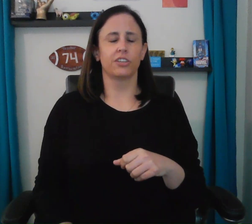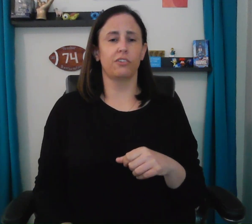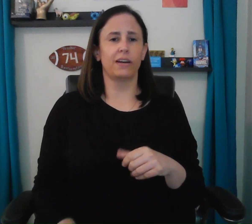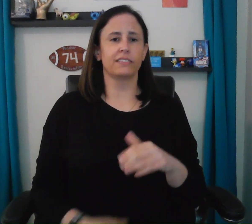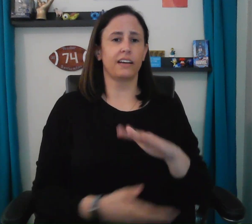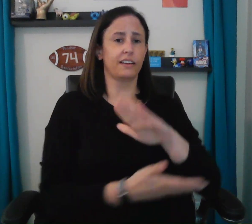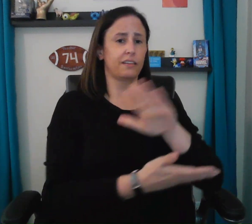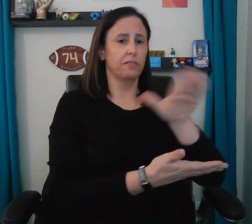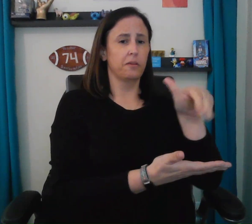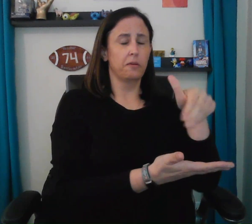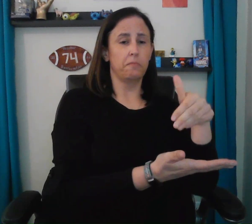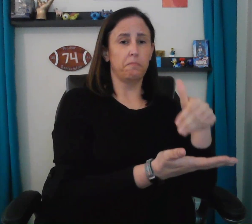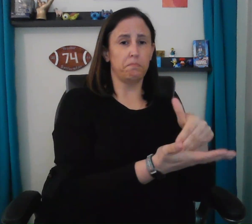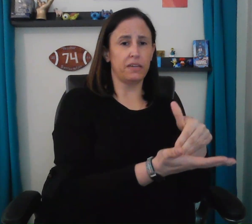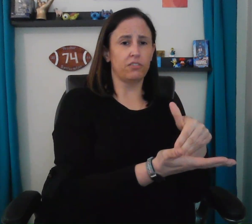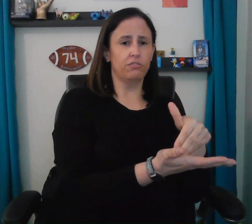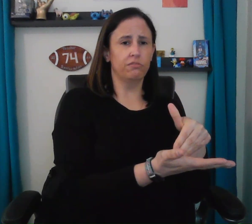So I signed middle